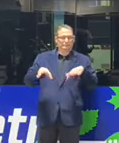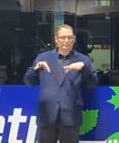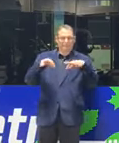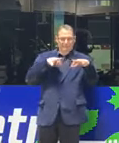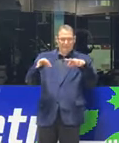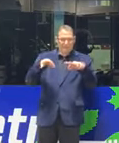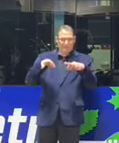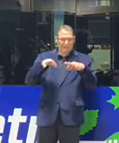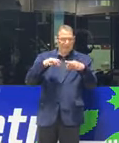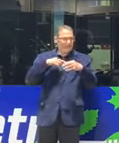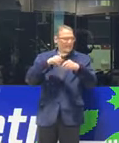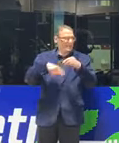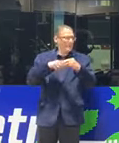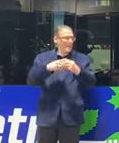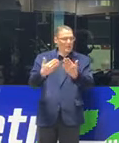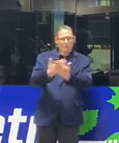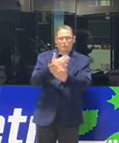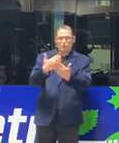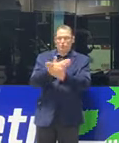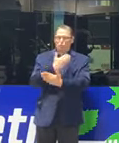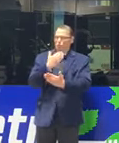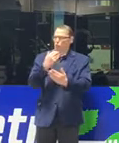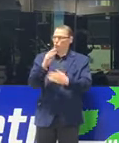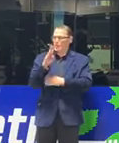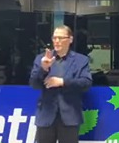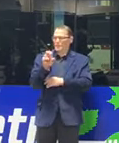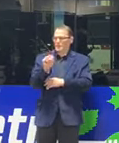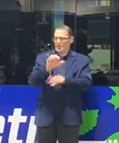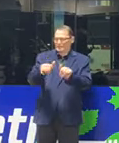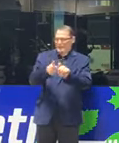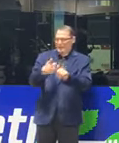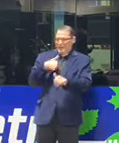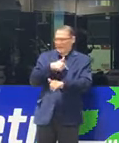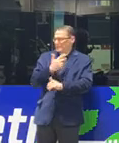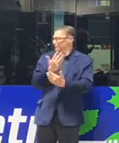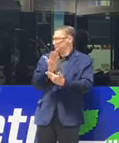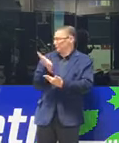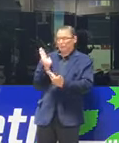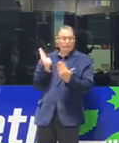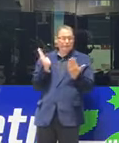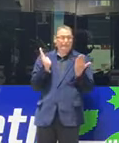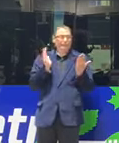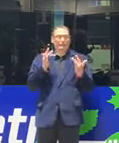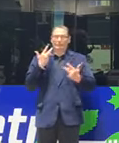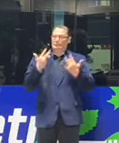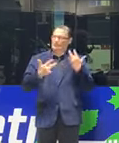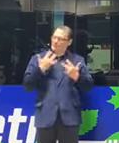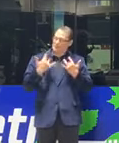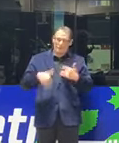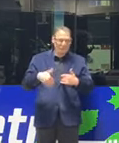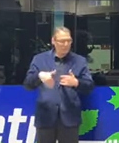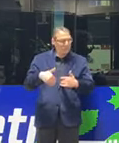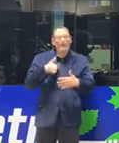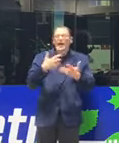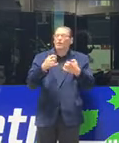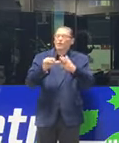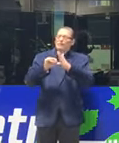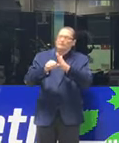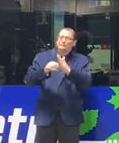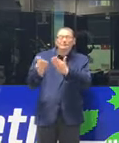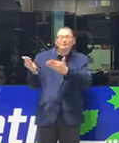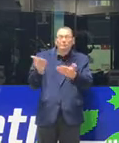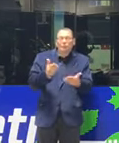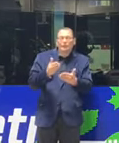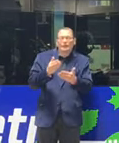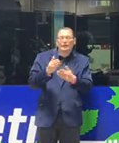about these new vehicles that we have behind us, this is pretty exciting. I want to bring up